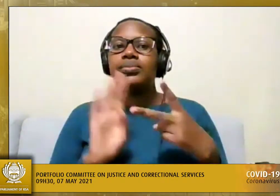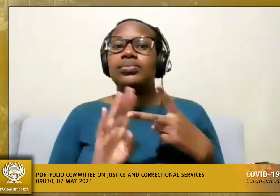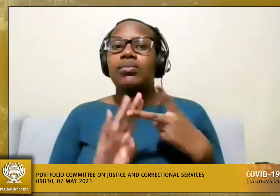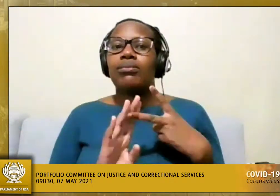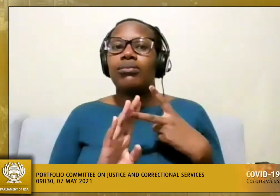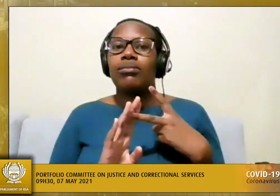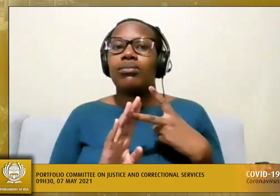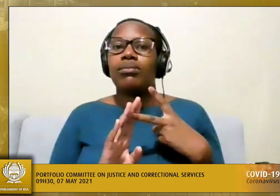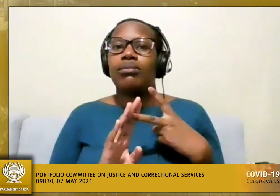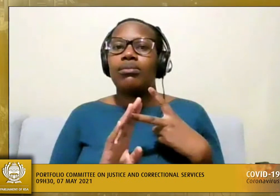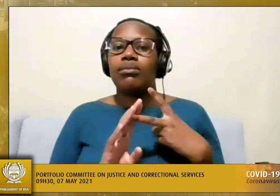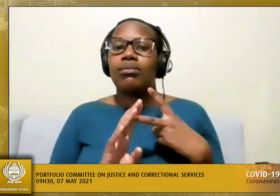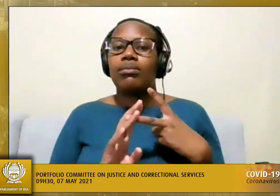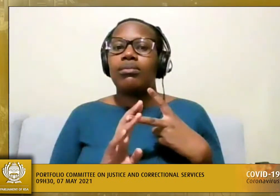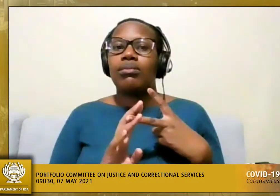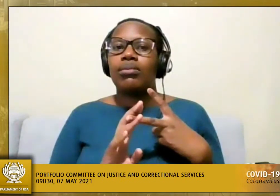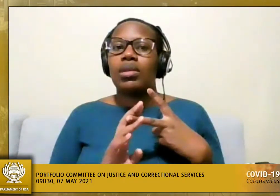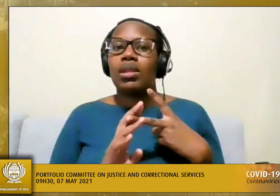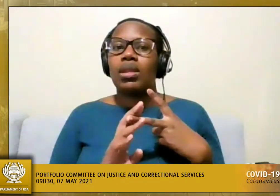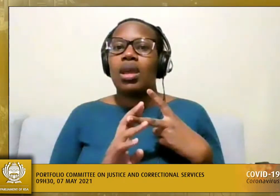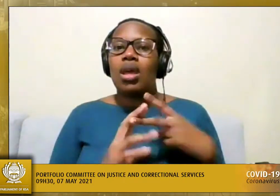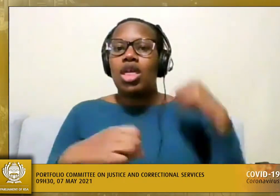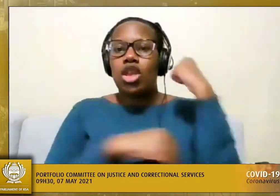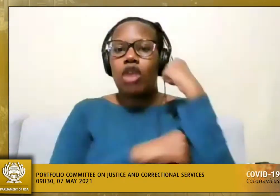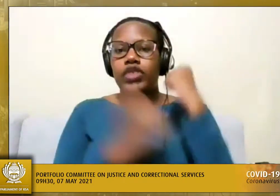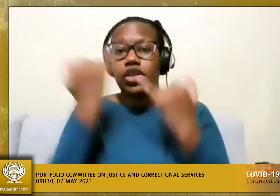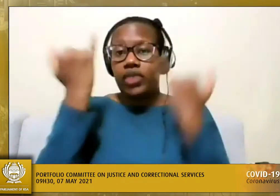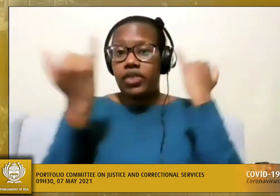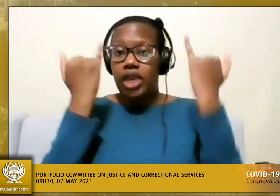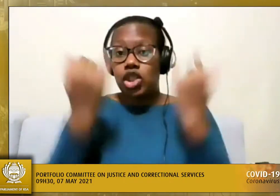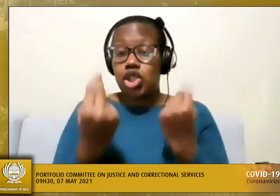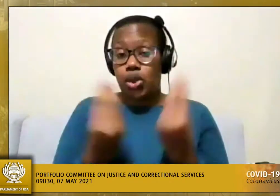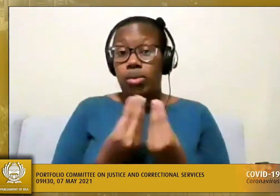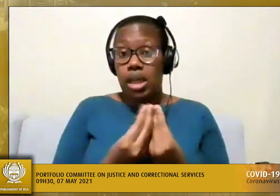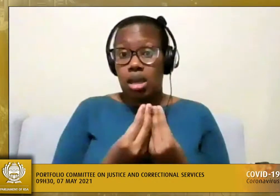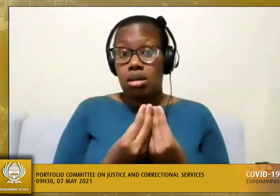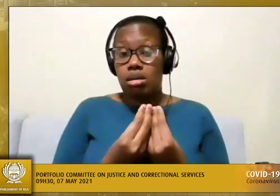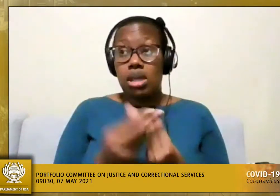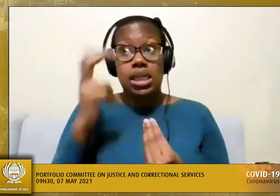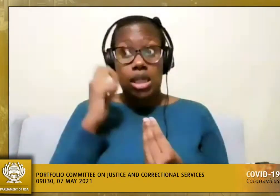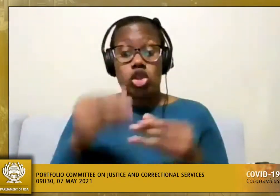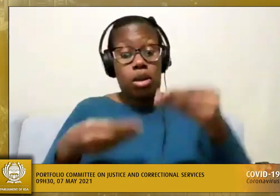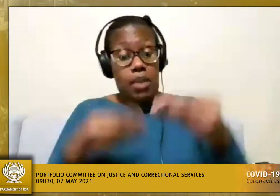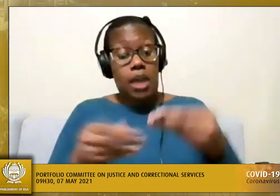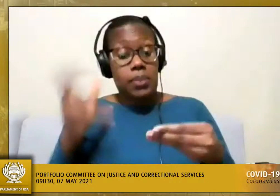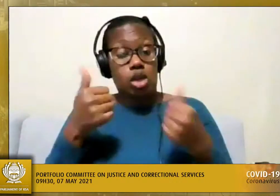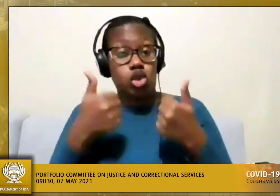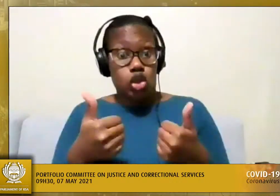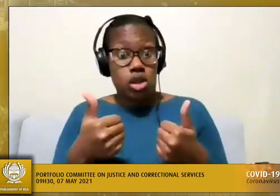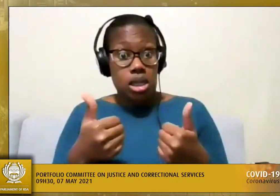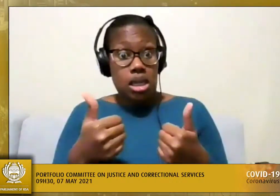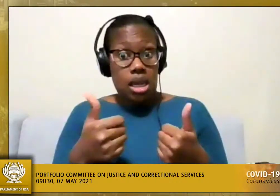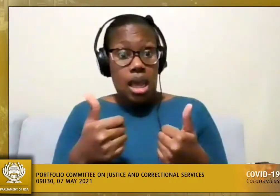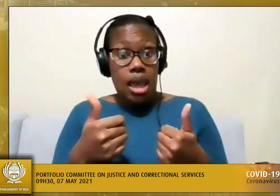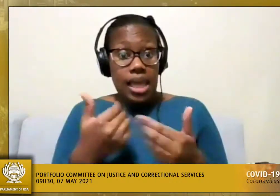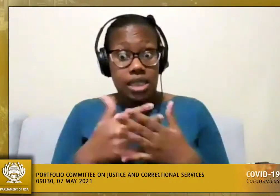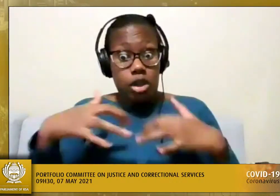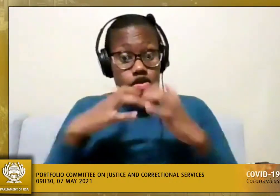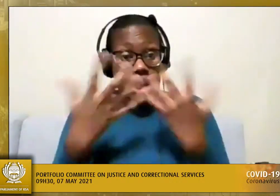the office of innovation is a is a new thing sounds good on paper has it been has it in fact been